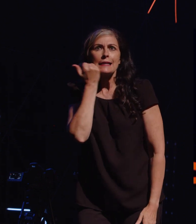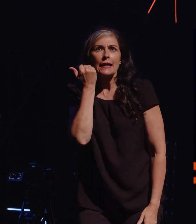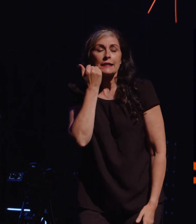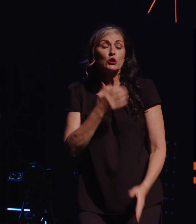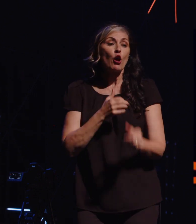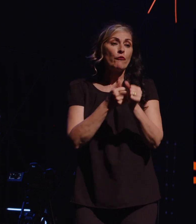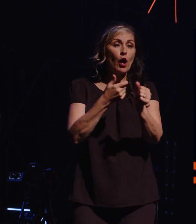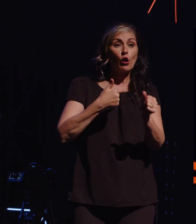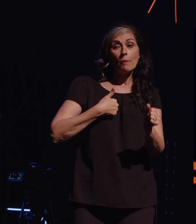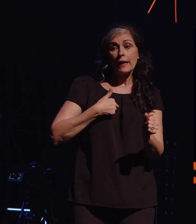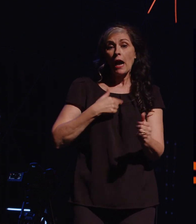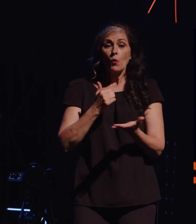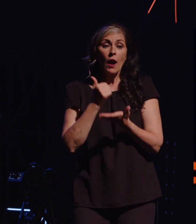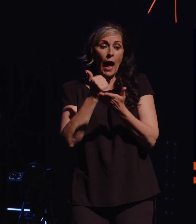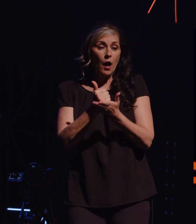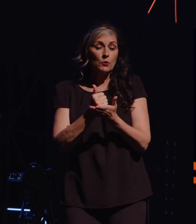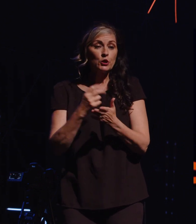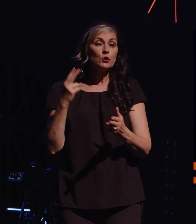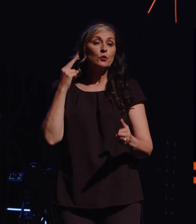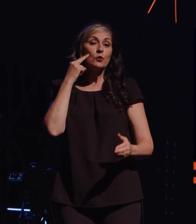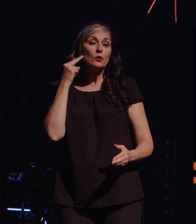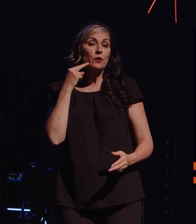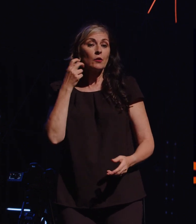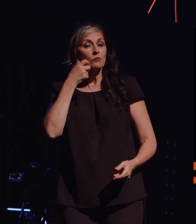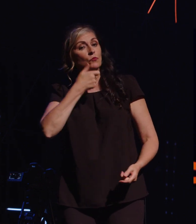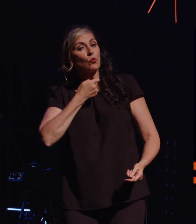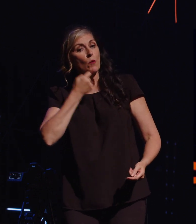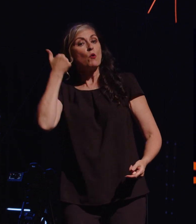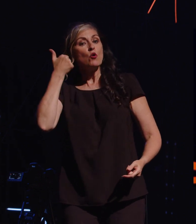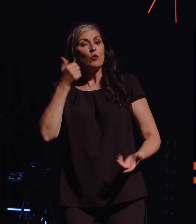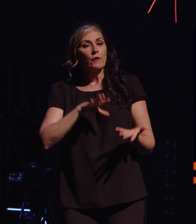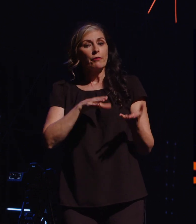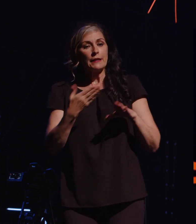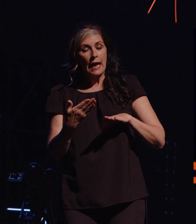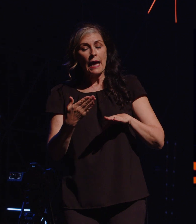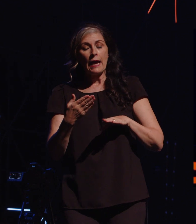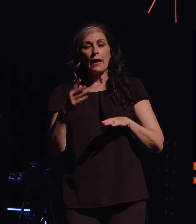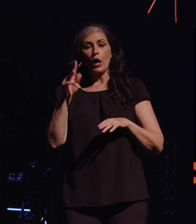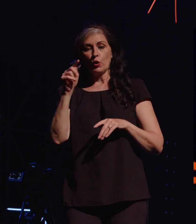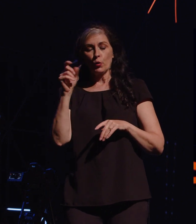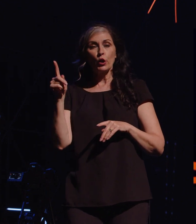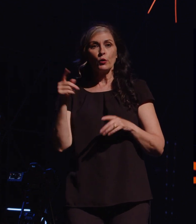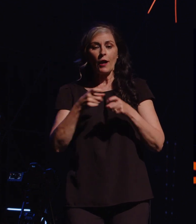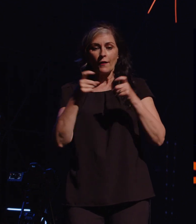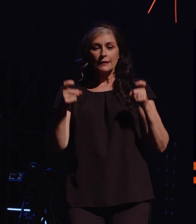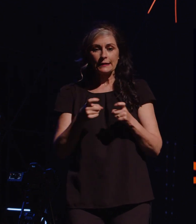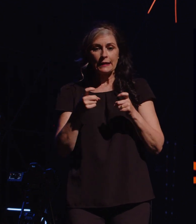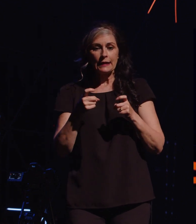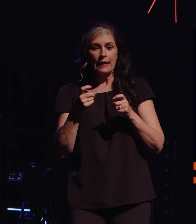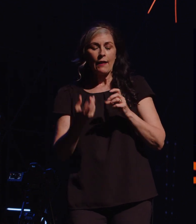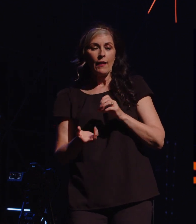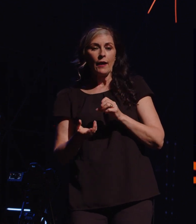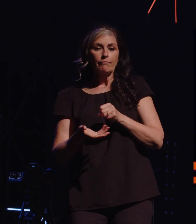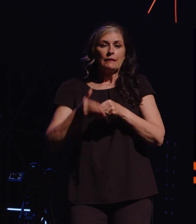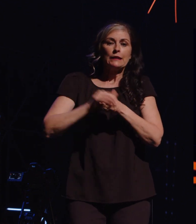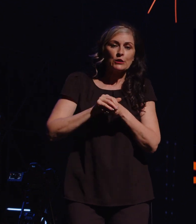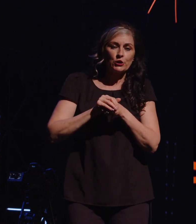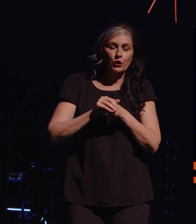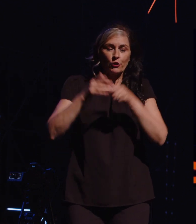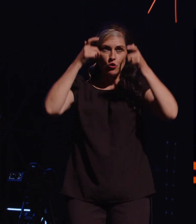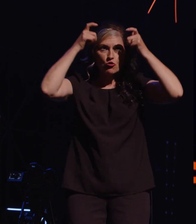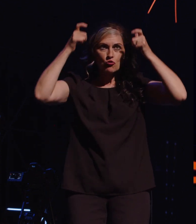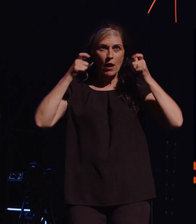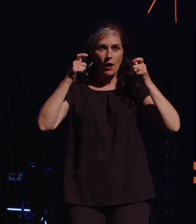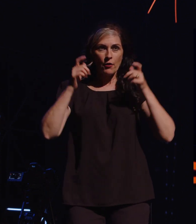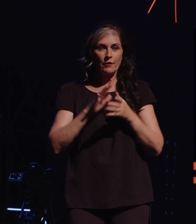follow me, and I will help you extract the dead roots of sin and put crowns of glory on their molars as we bite off